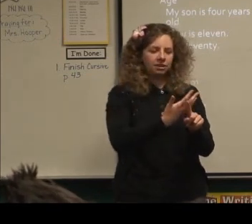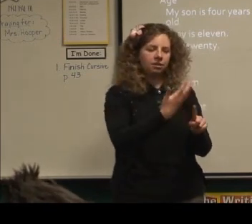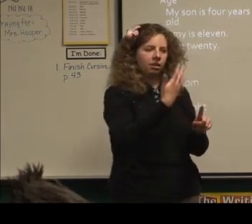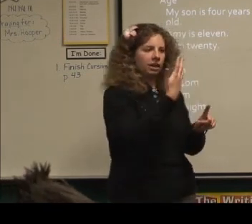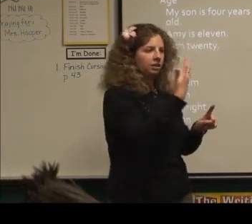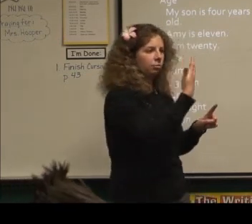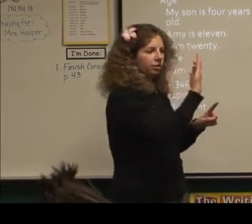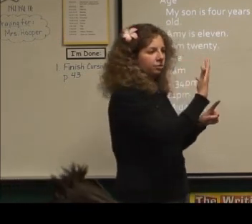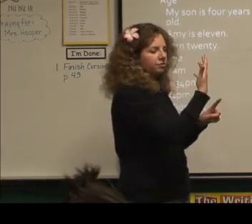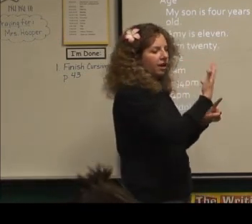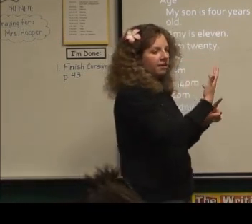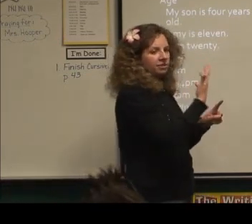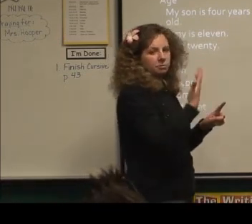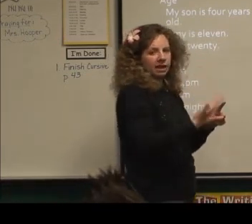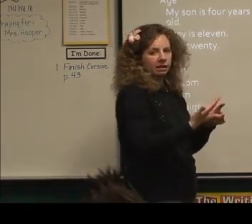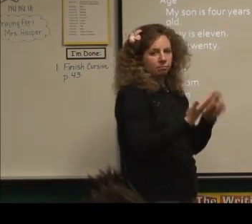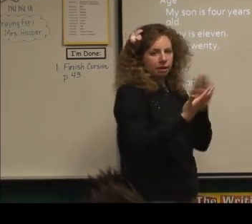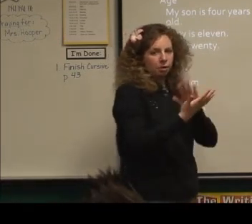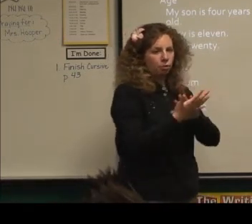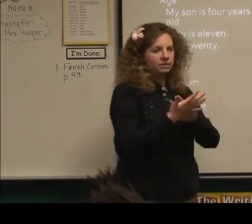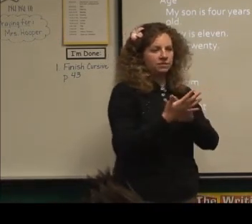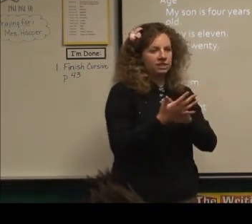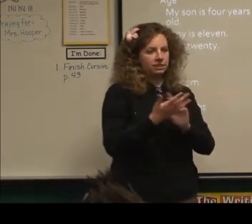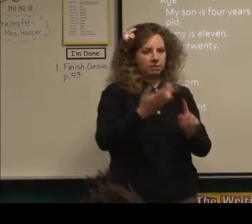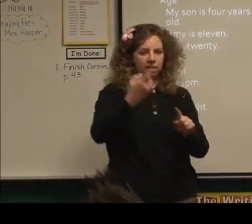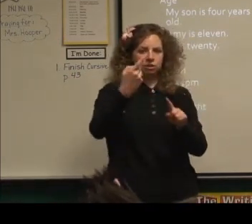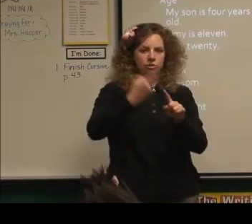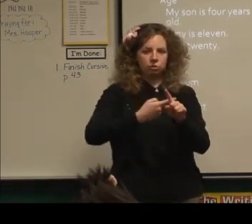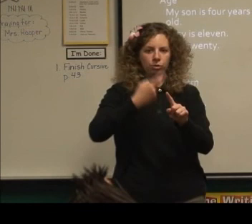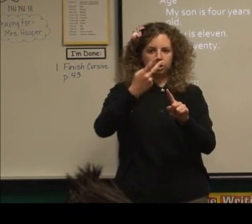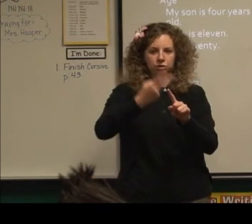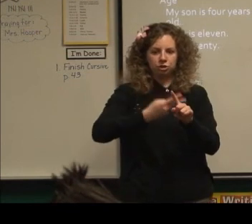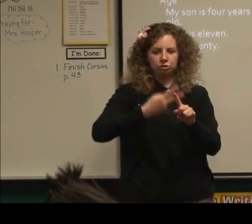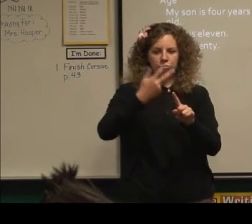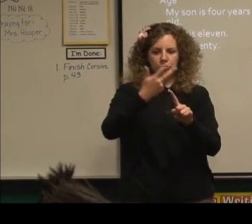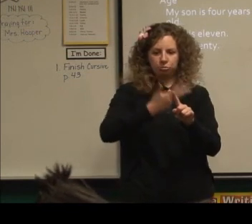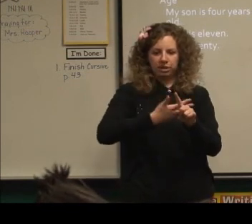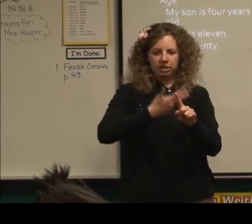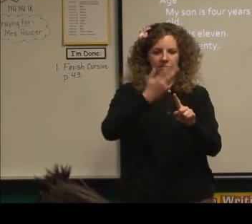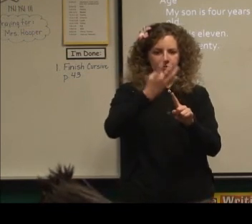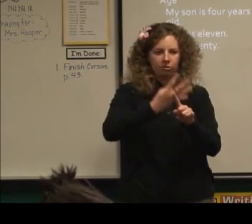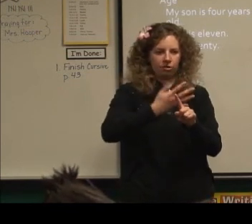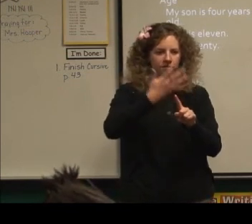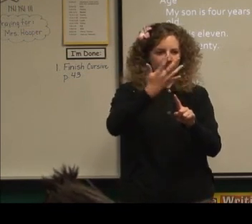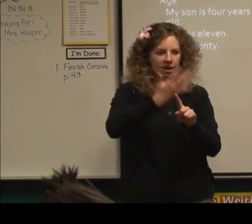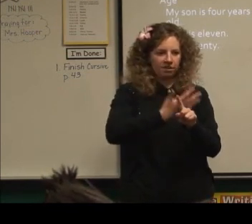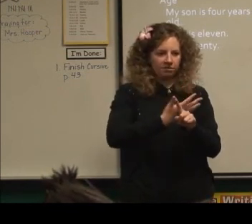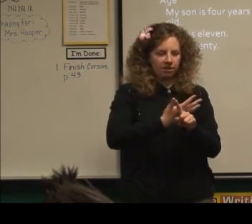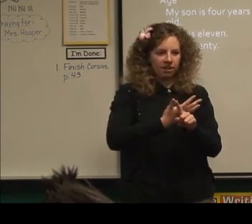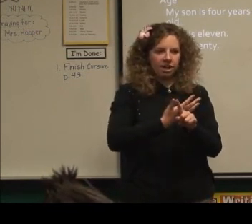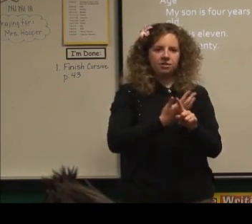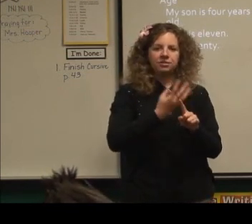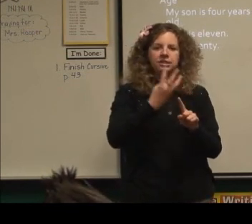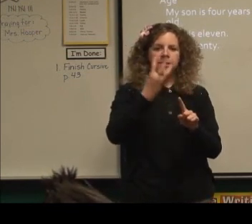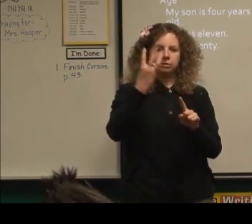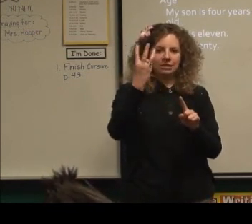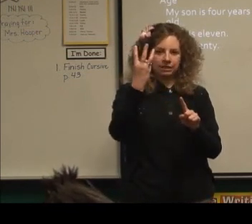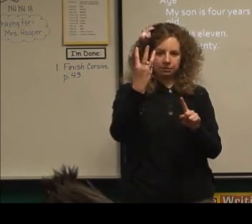and in 1 through 5, then my palm is facing me. So 1, 2, 3, 4, 5, and then the same with 6